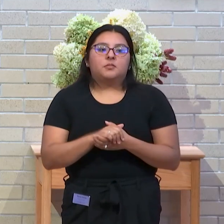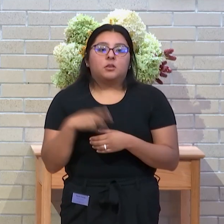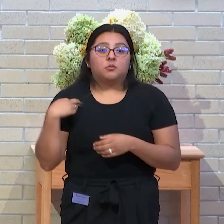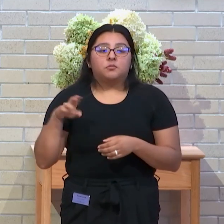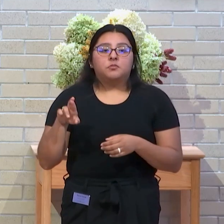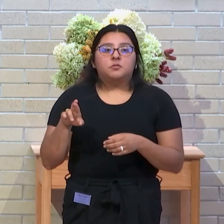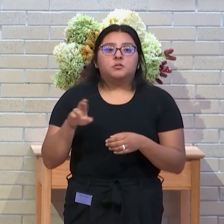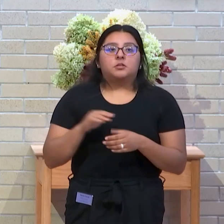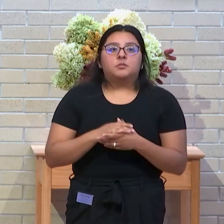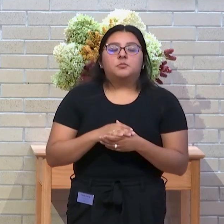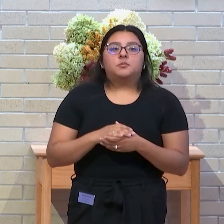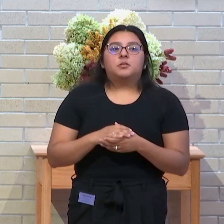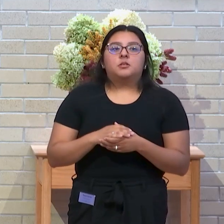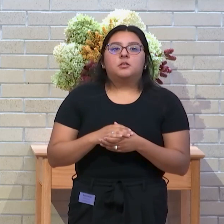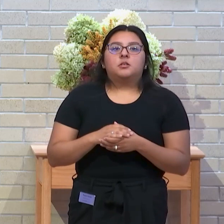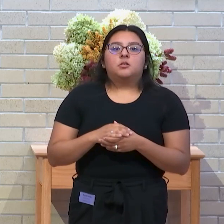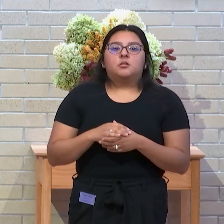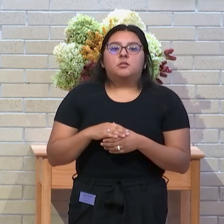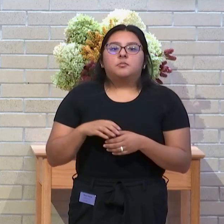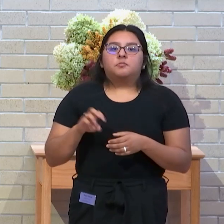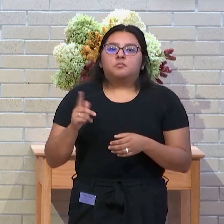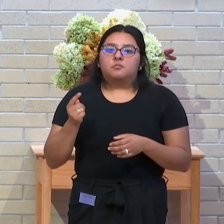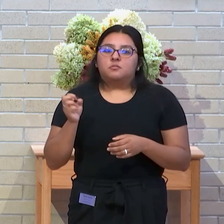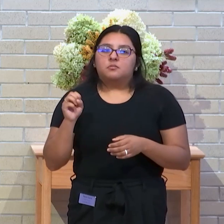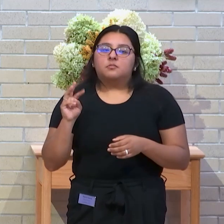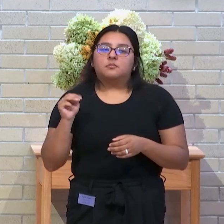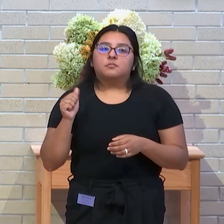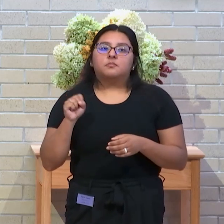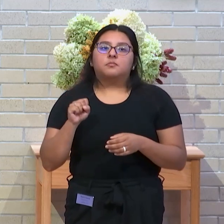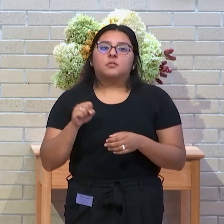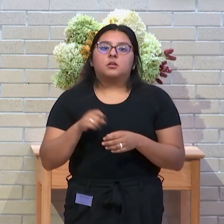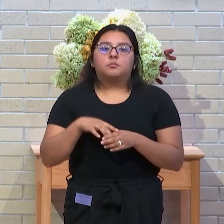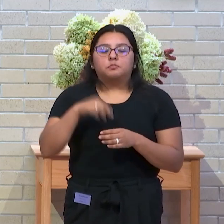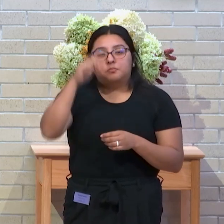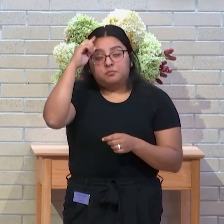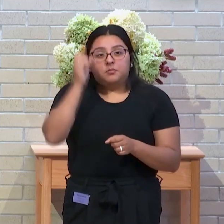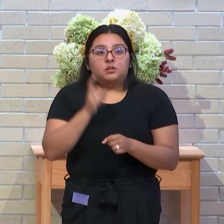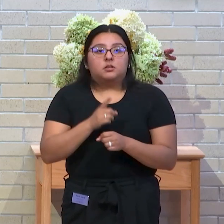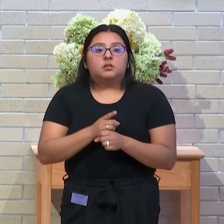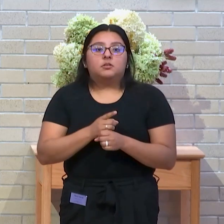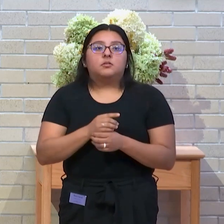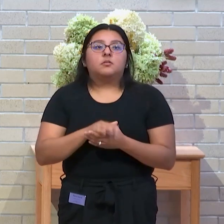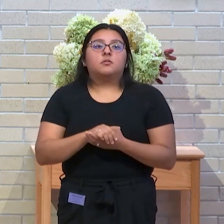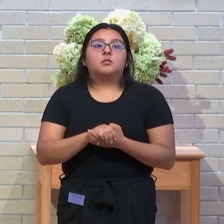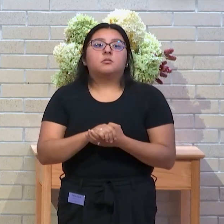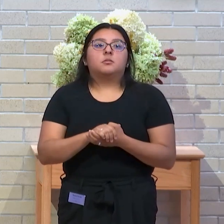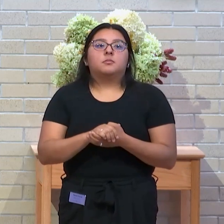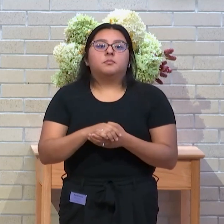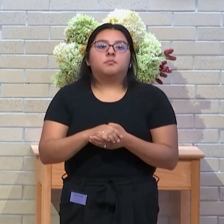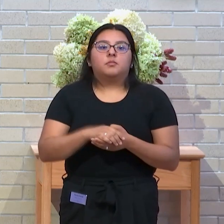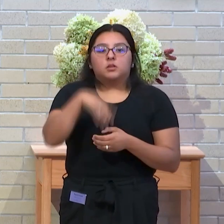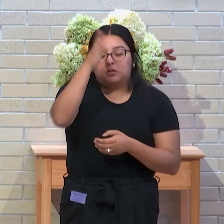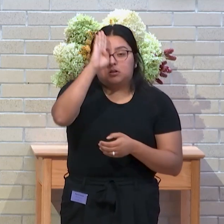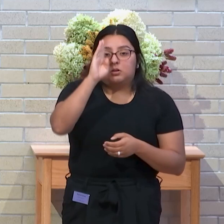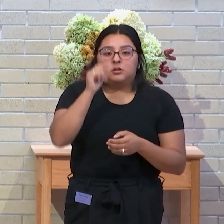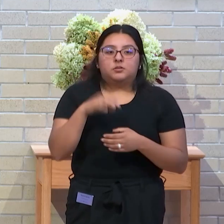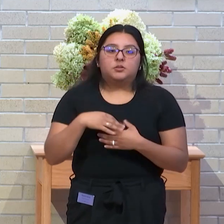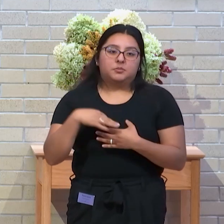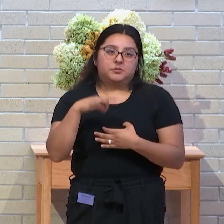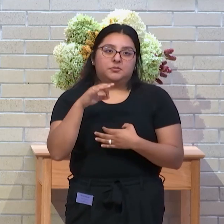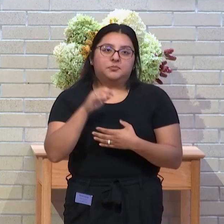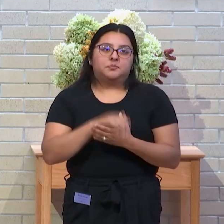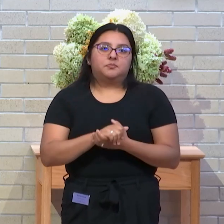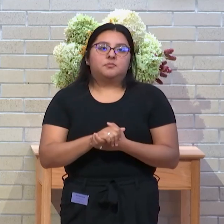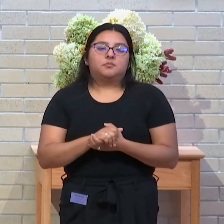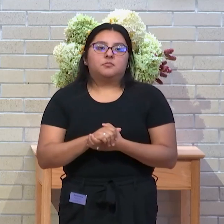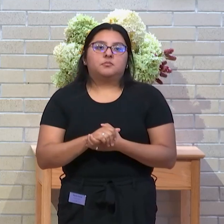is based on the belief in the Kachinas, which are believed to be spirits or gods. And for this half of the year, they